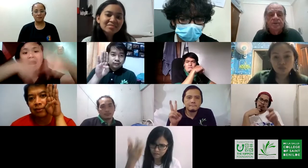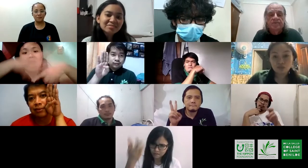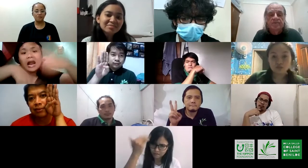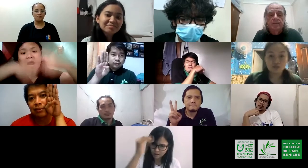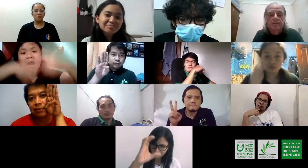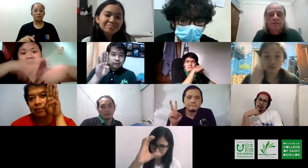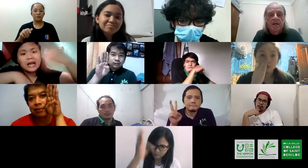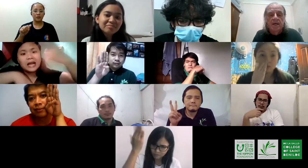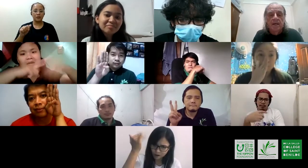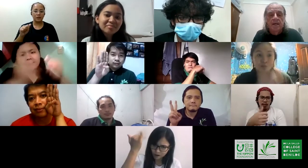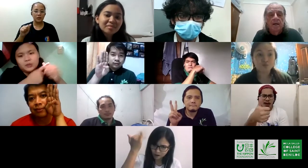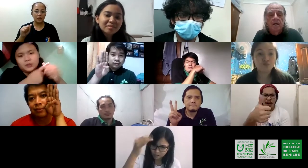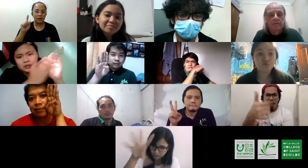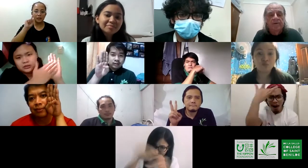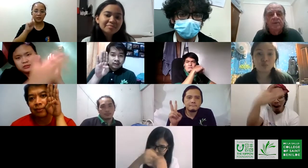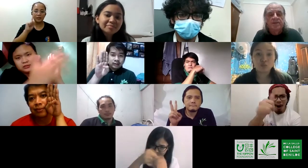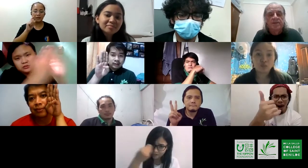B. I see B.